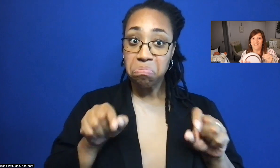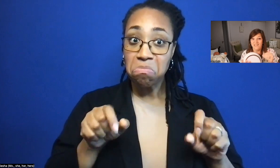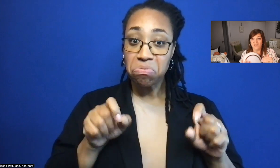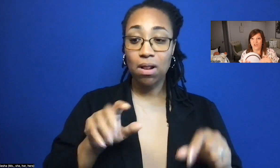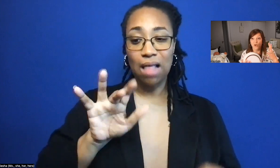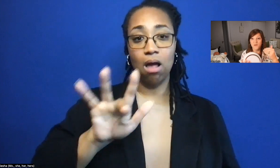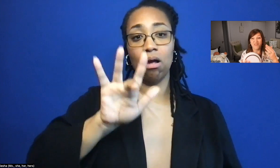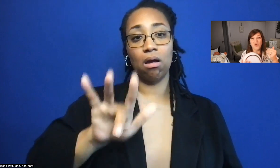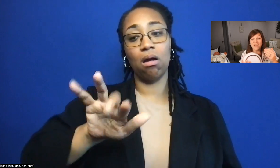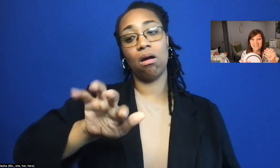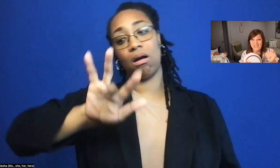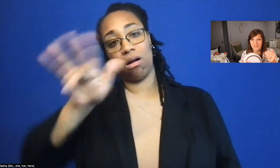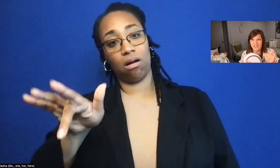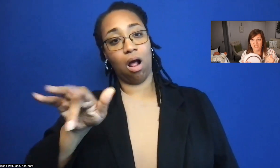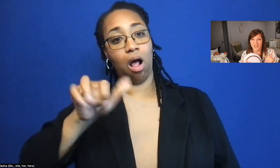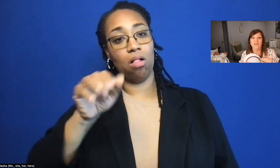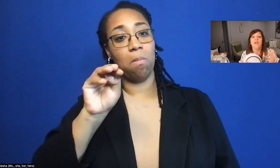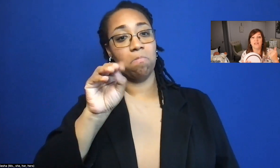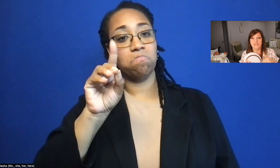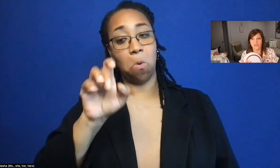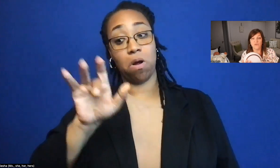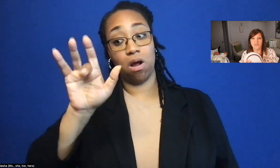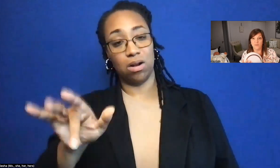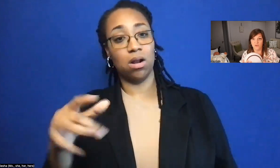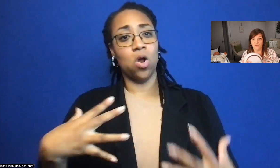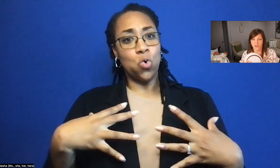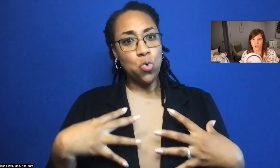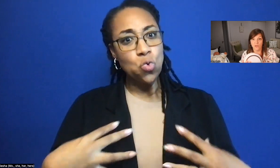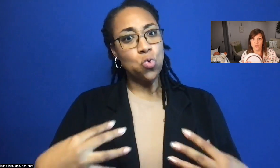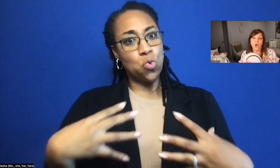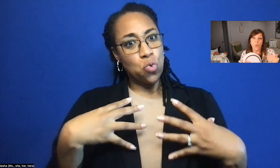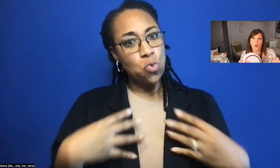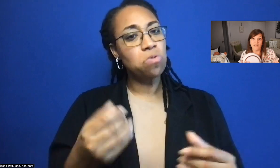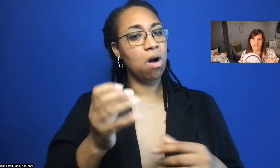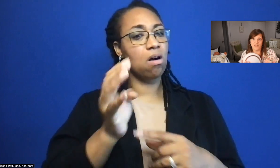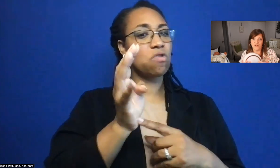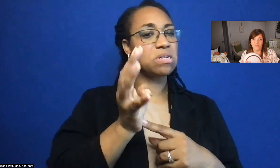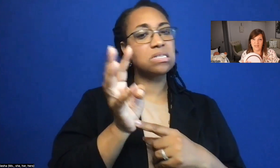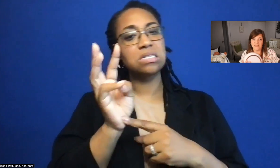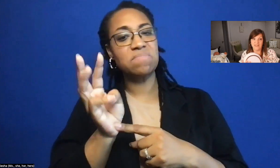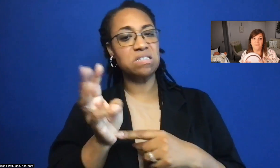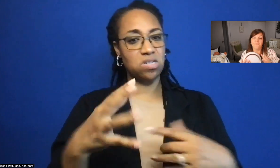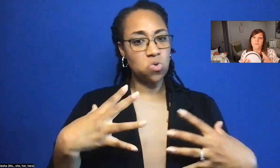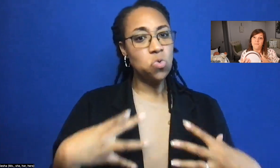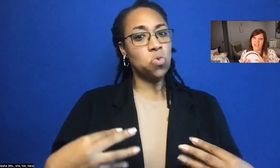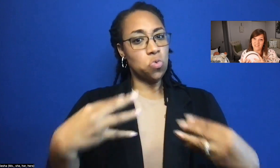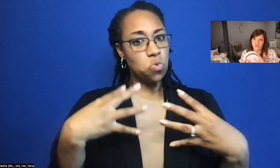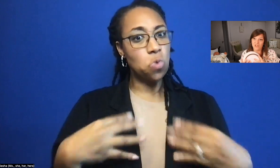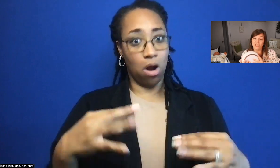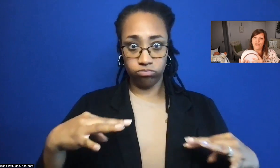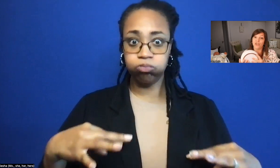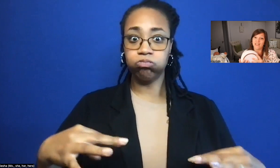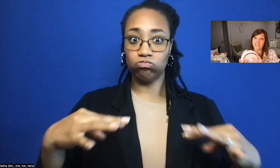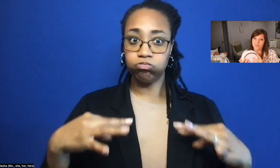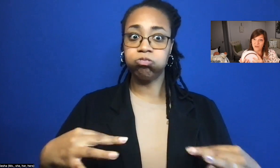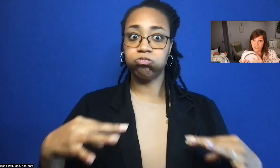want to start with the quick stimulation until you see milk flow, 1 to 2 minutes. Then switch to